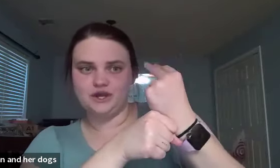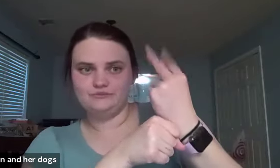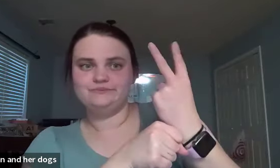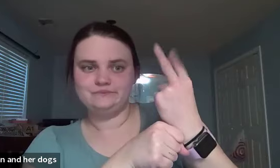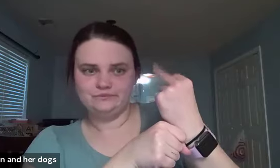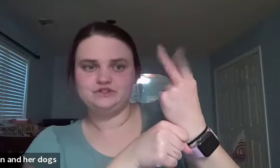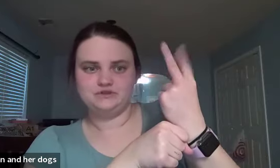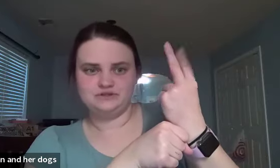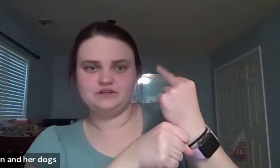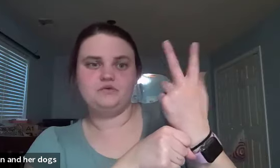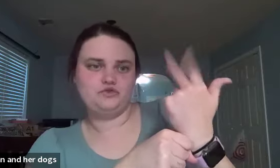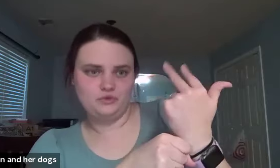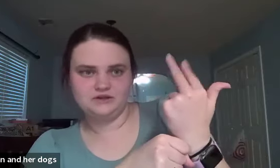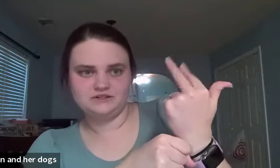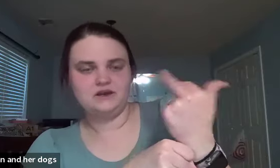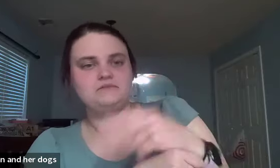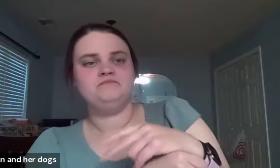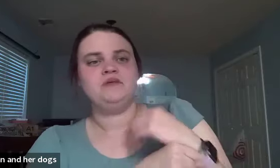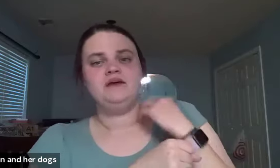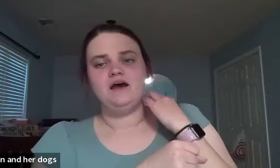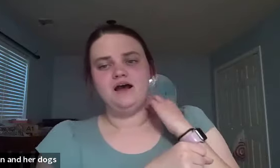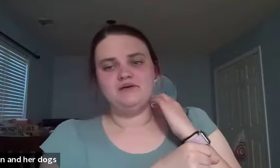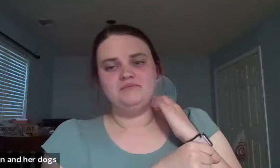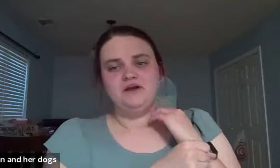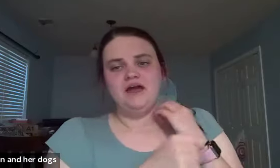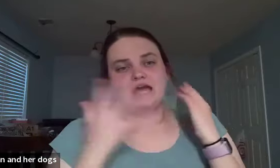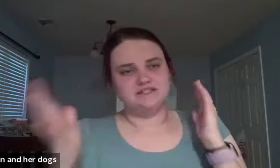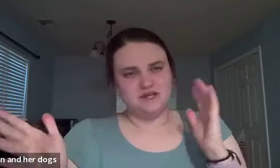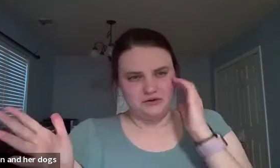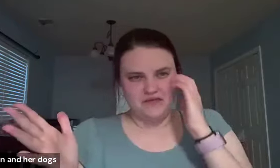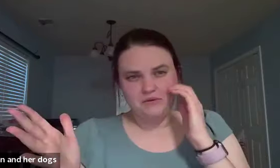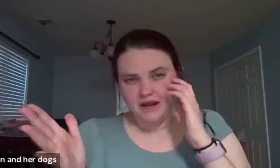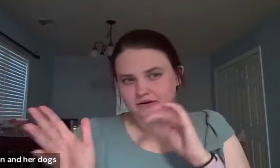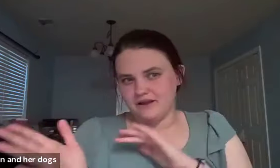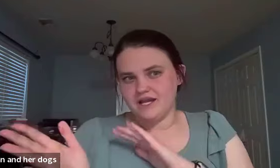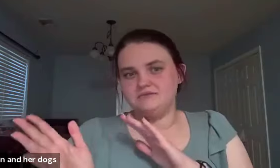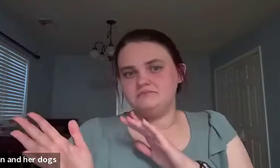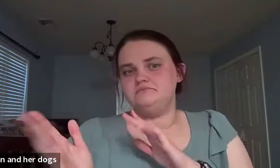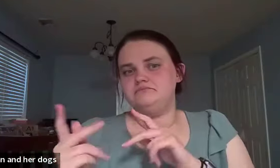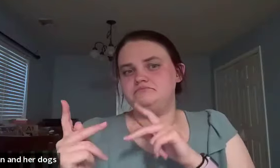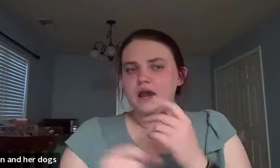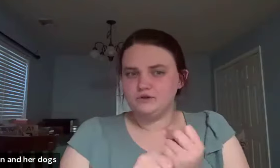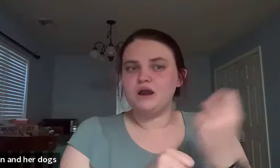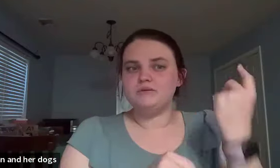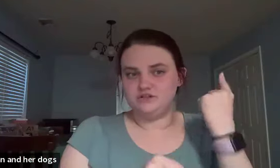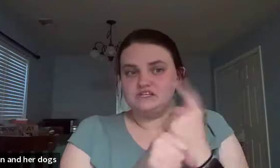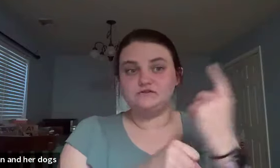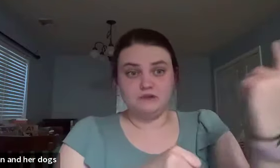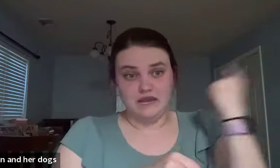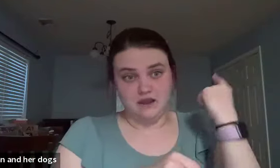ago, 2 years ago, 3 years ago. And so that one I would probably do this for right